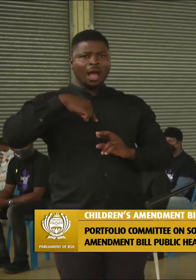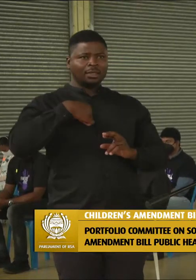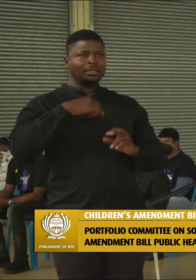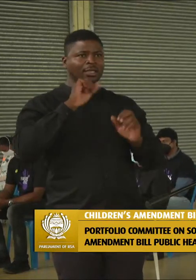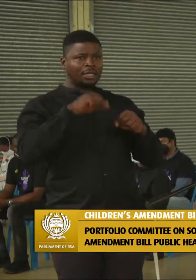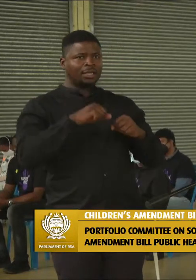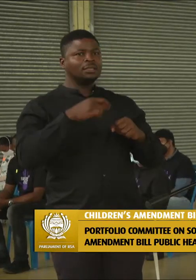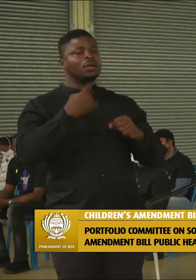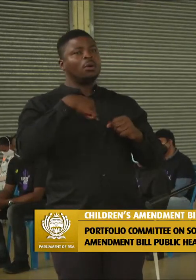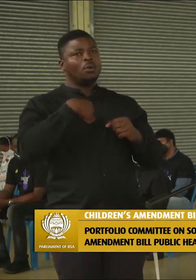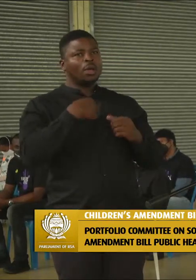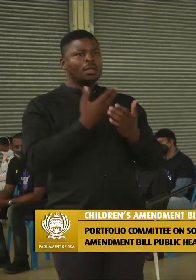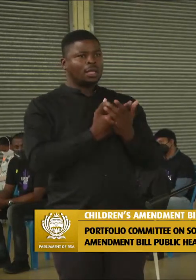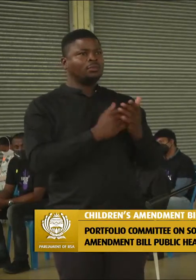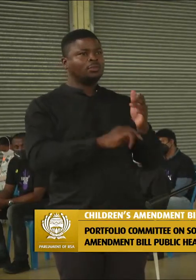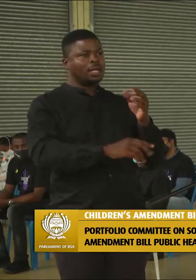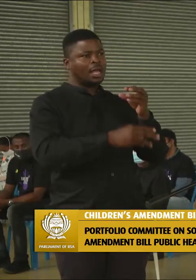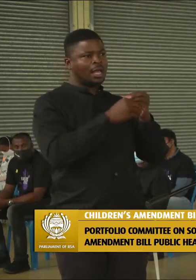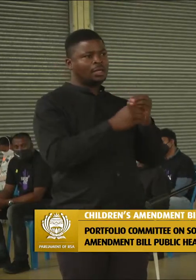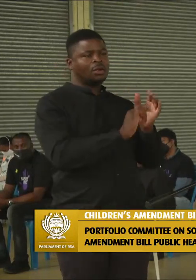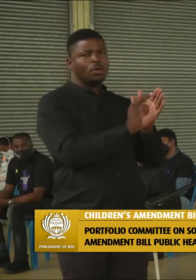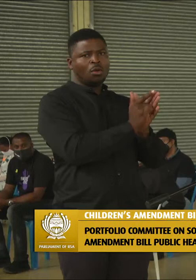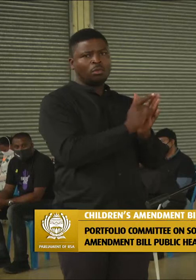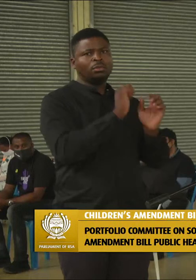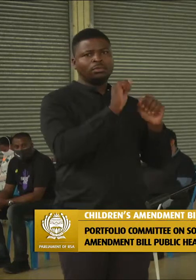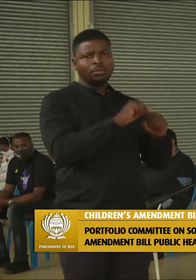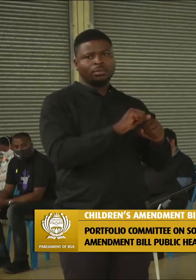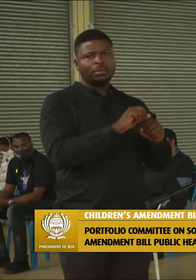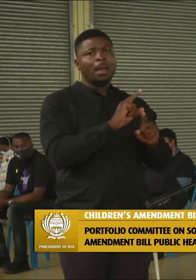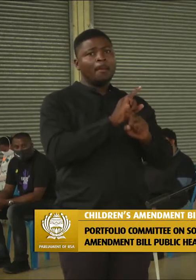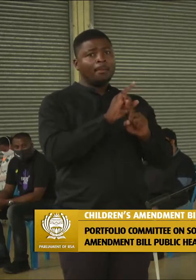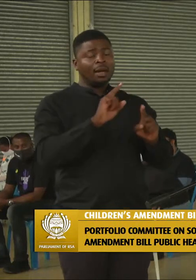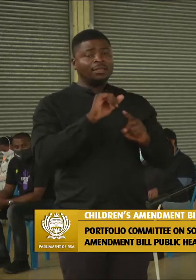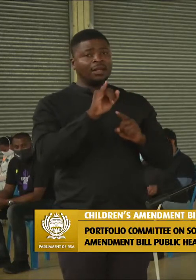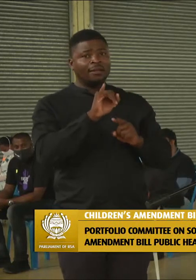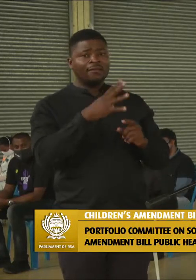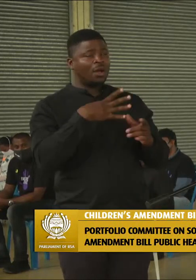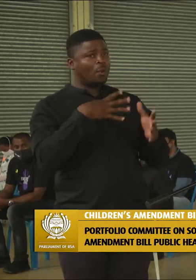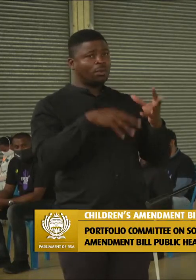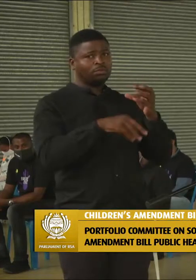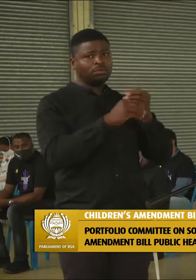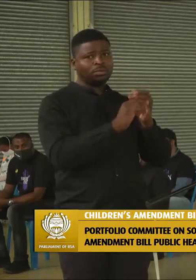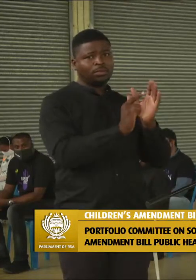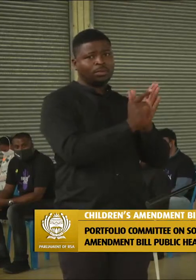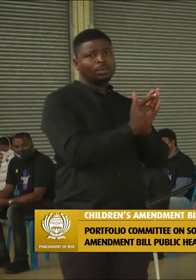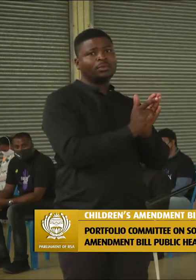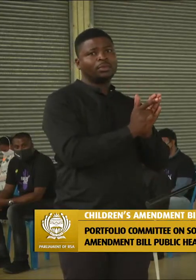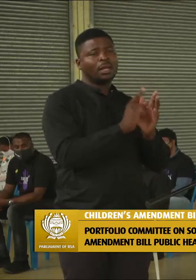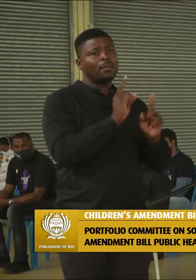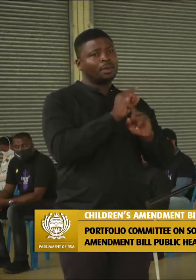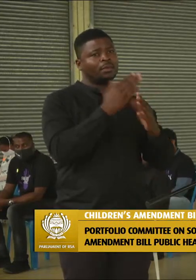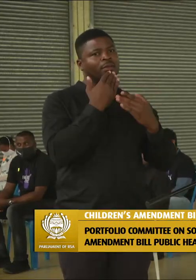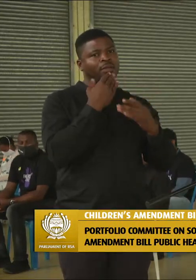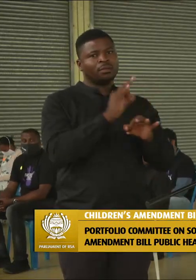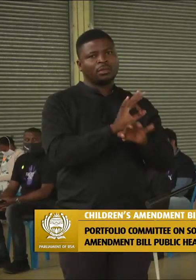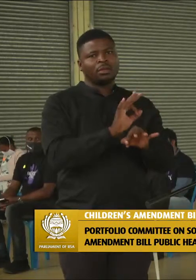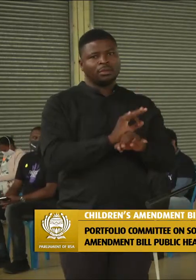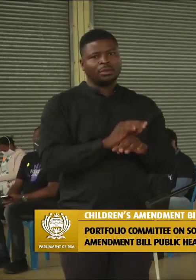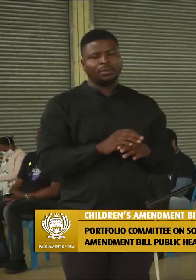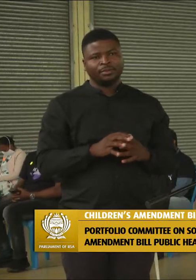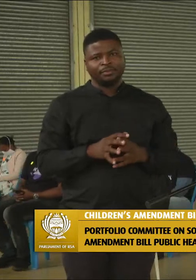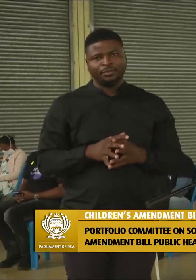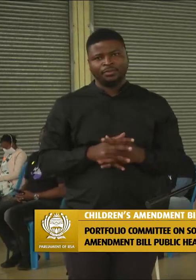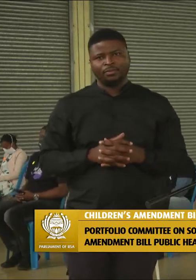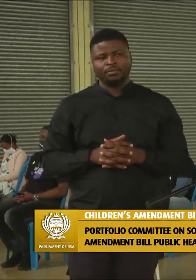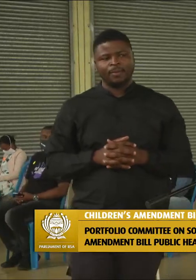ethize awukwazi nje uvela ubophe umuntu ubanjelwa ukuthi umbophe umuntu ungeka investigate. Siyabonga baba. Makazo